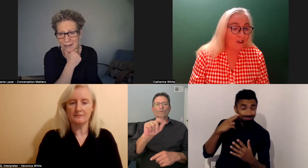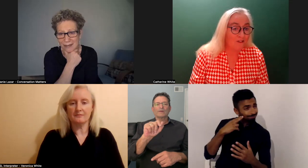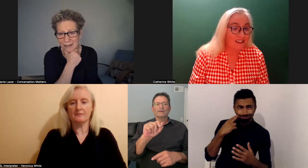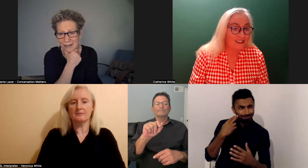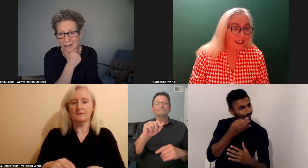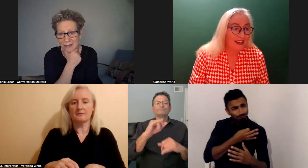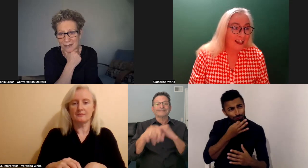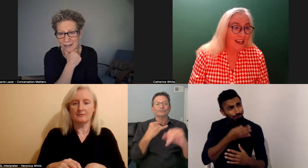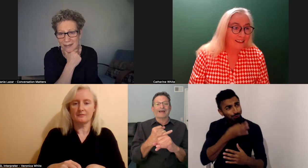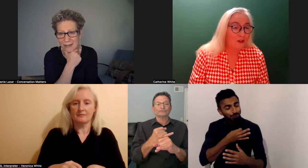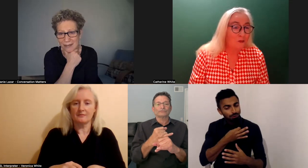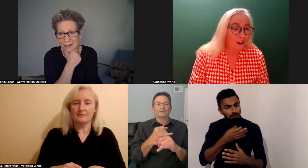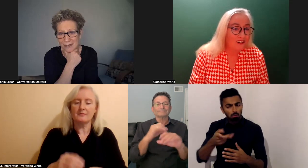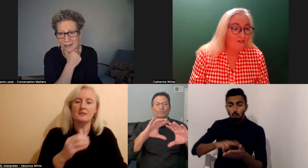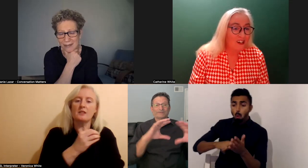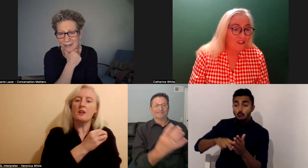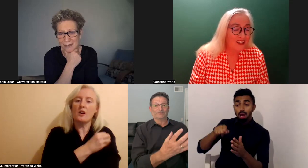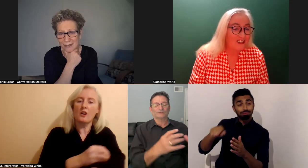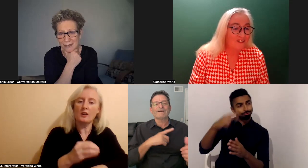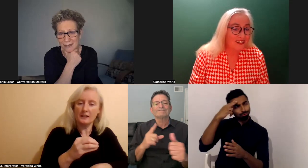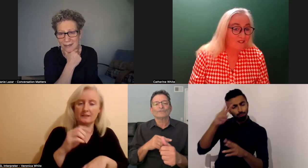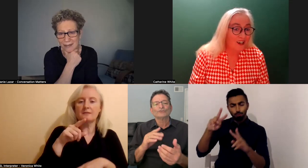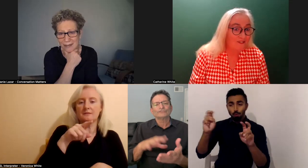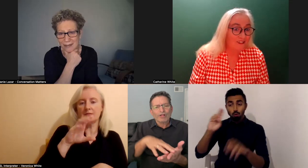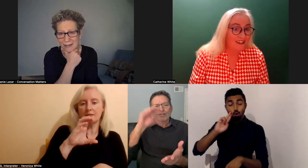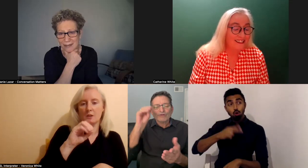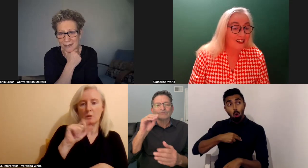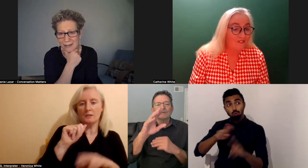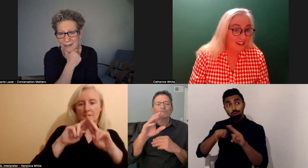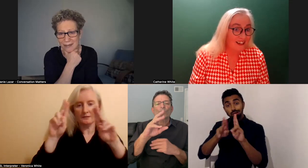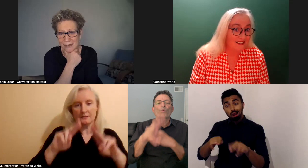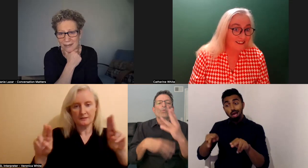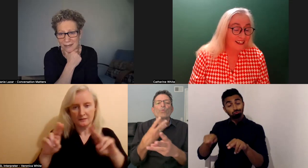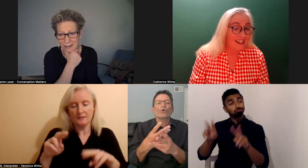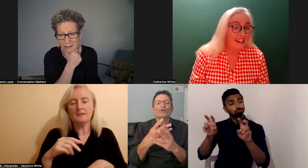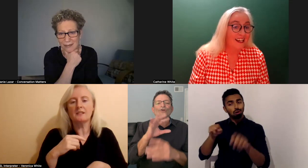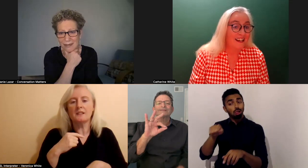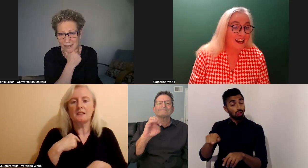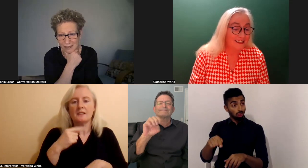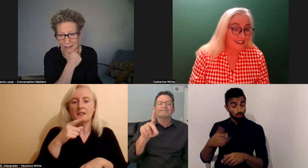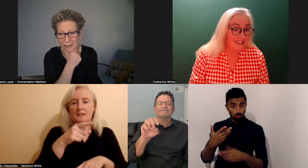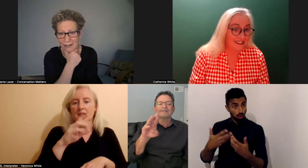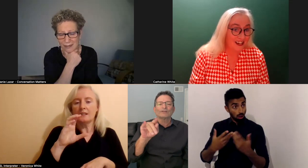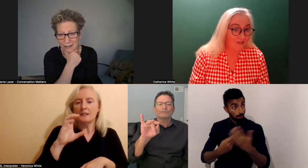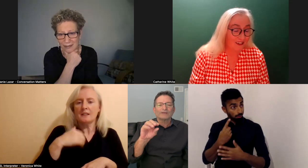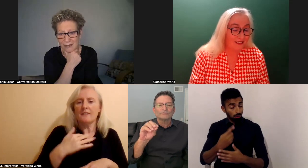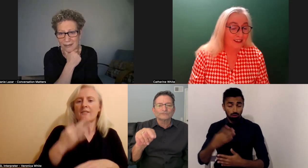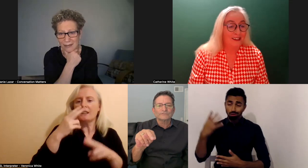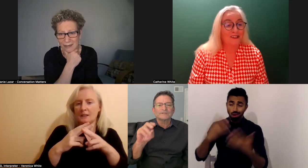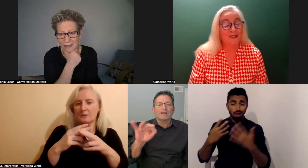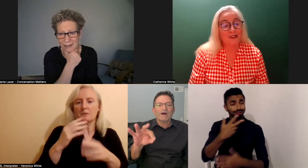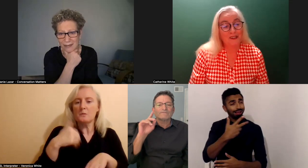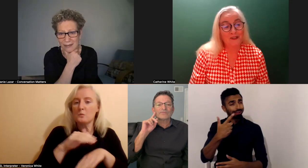became aware of it at the World Federation of the Deaf Conference in Finland in